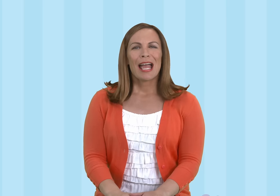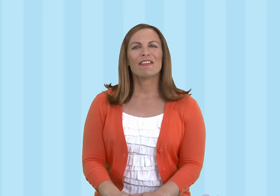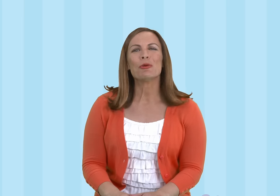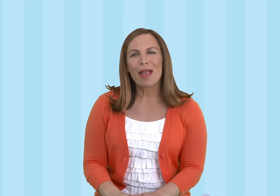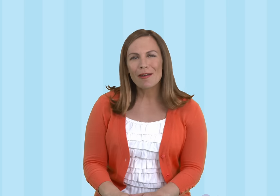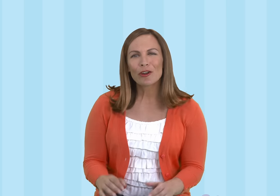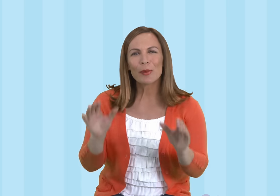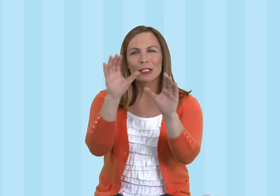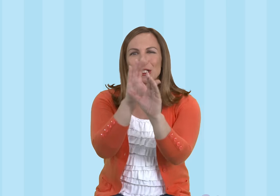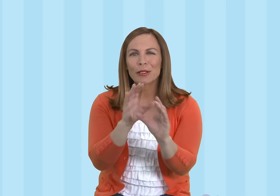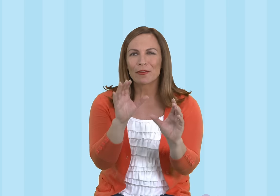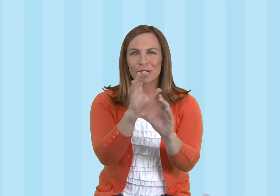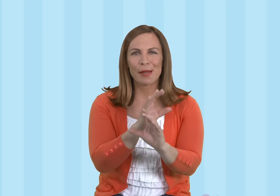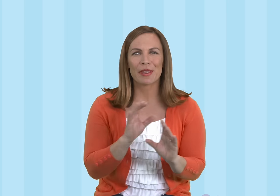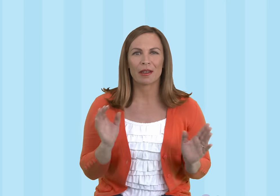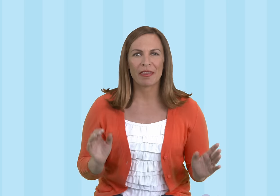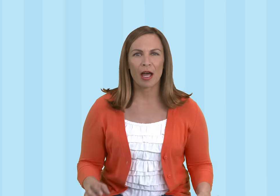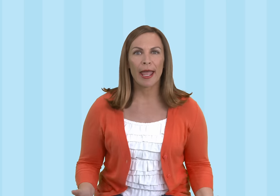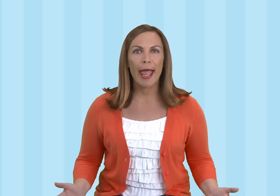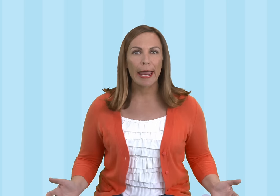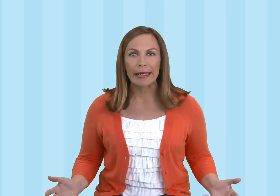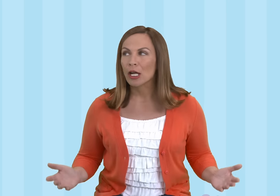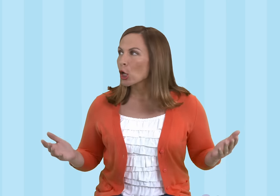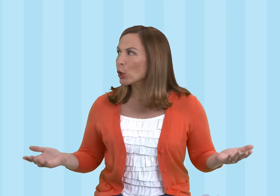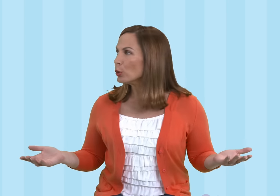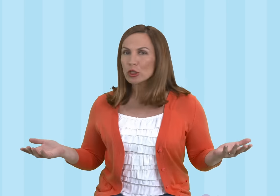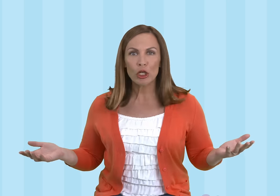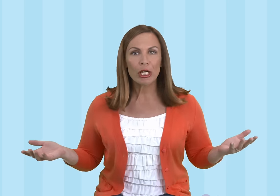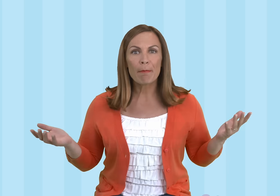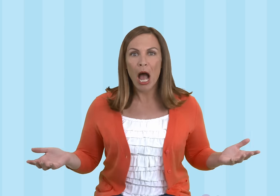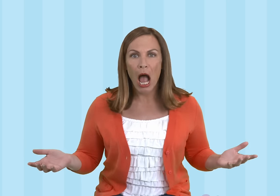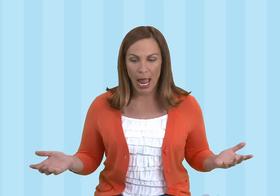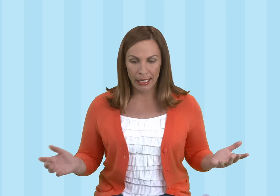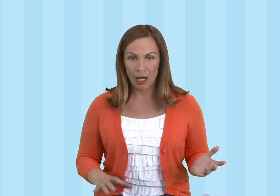Have you ever been looking for something and thought, hey, who took my...